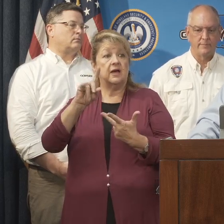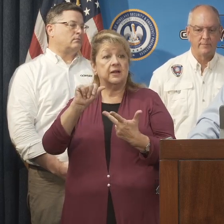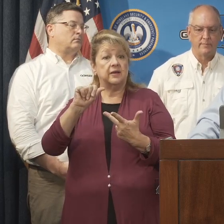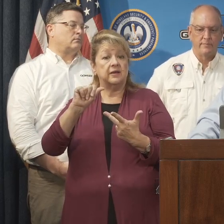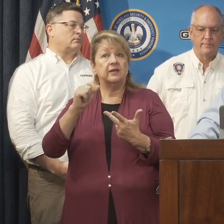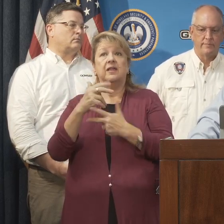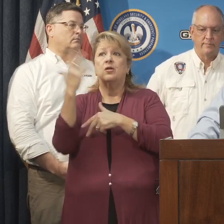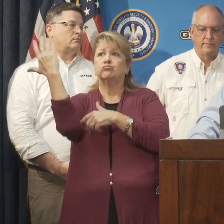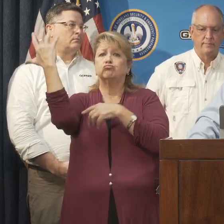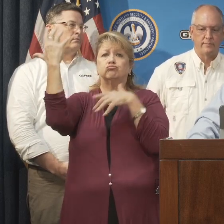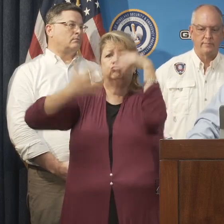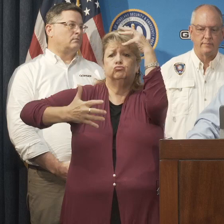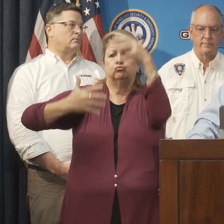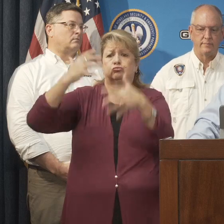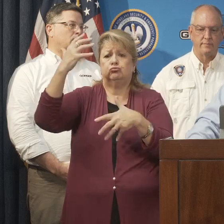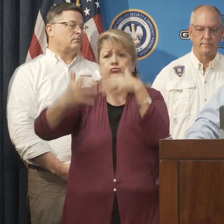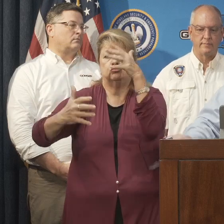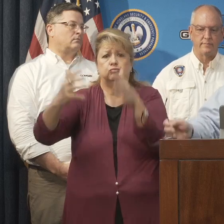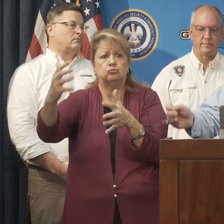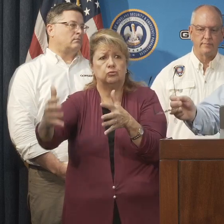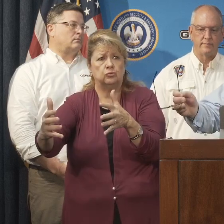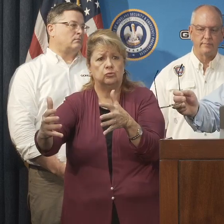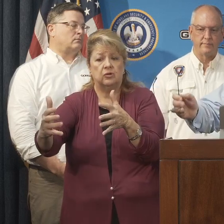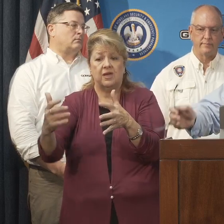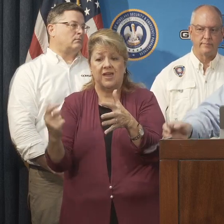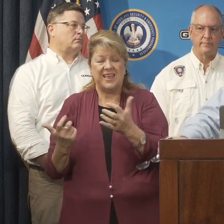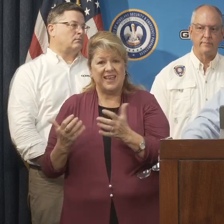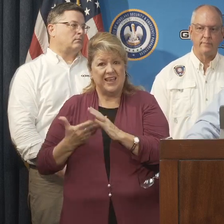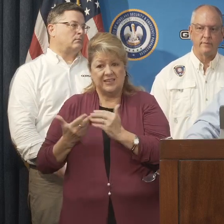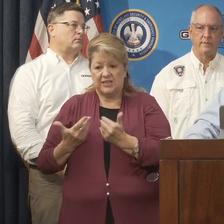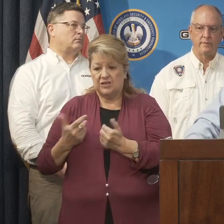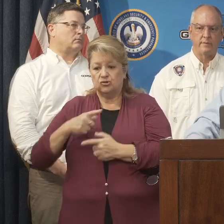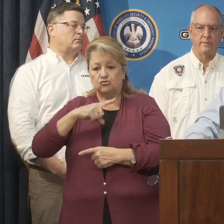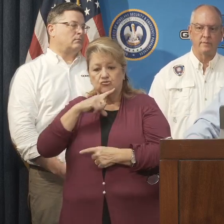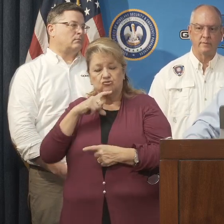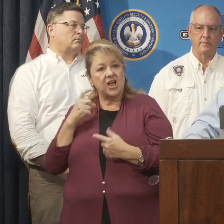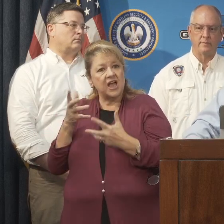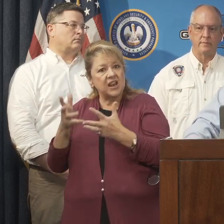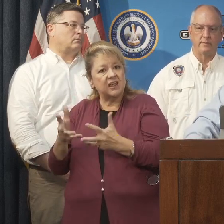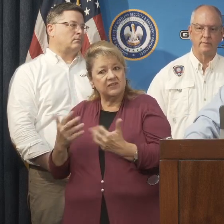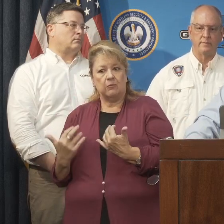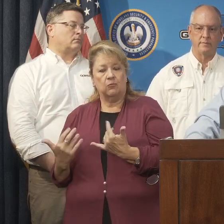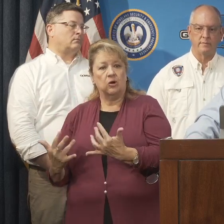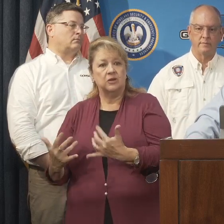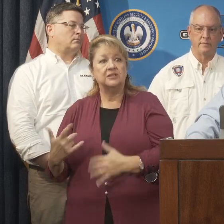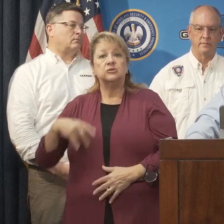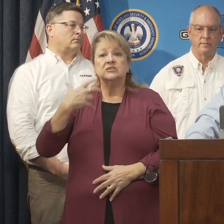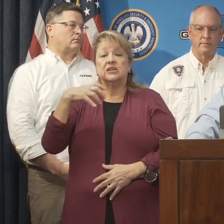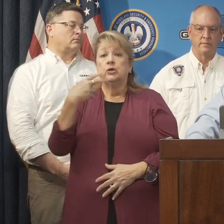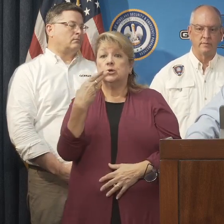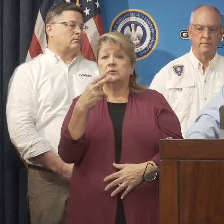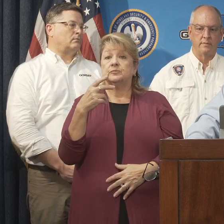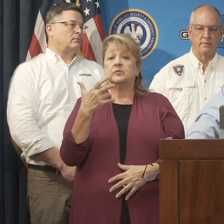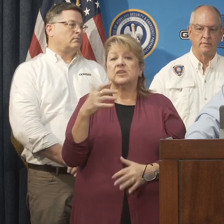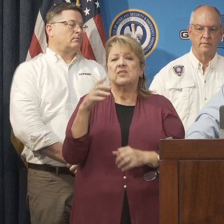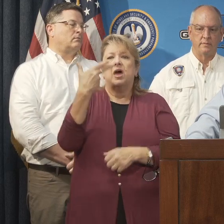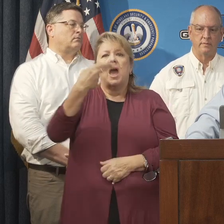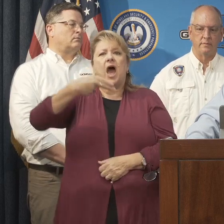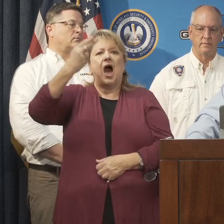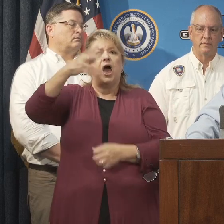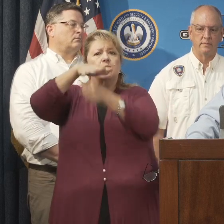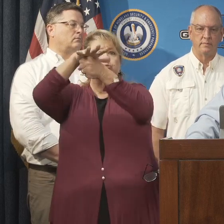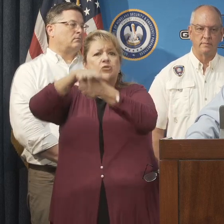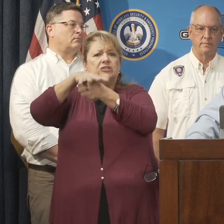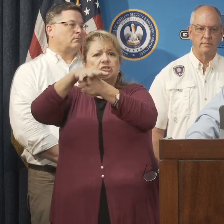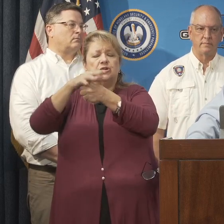the ground. And if you look what's happening, if you see the high pressure system, which drops the humidity, and then what happens, even though